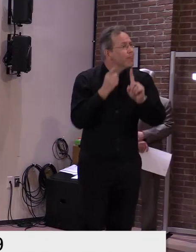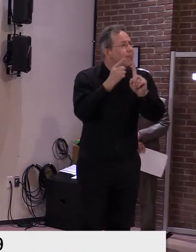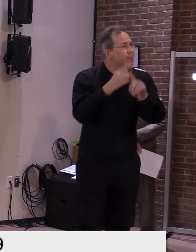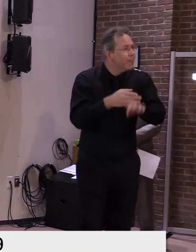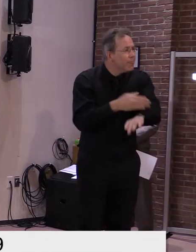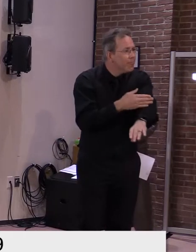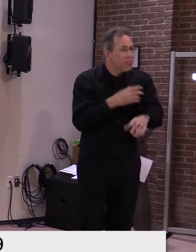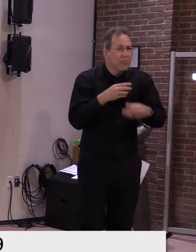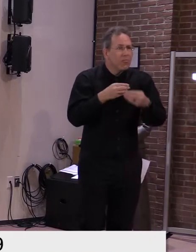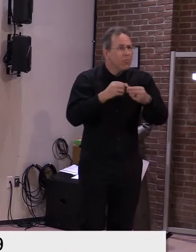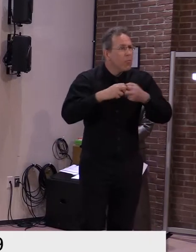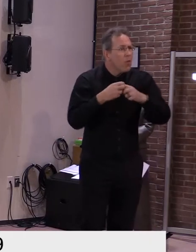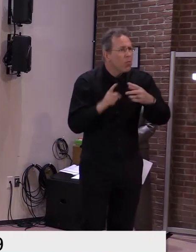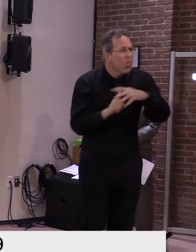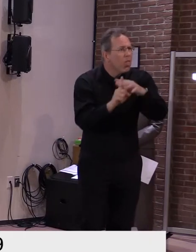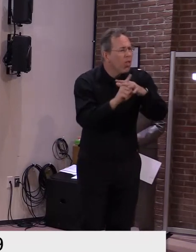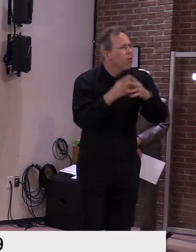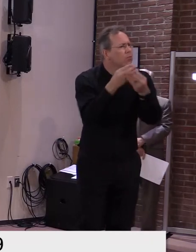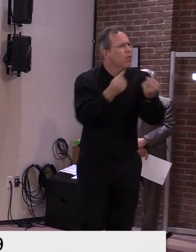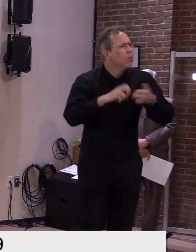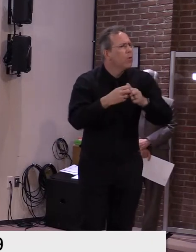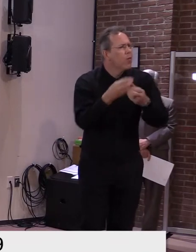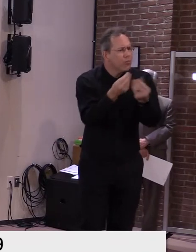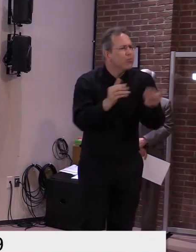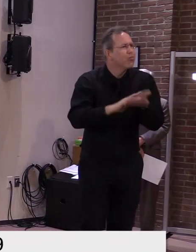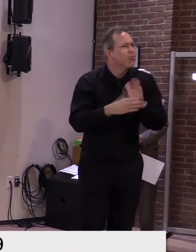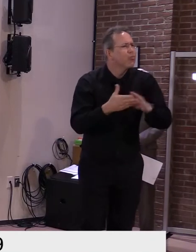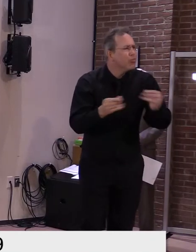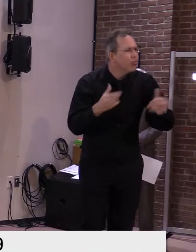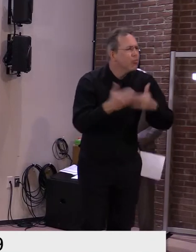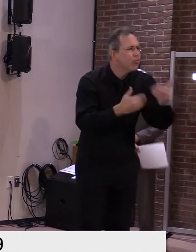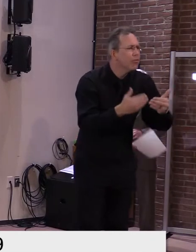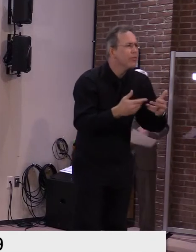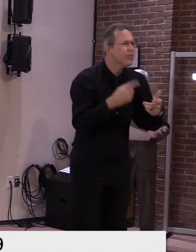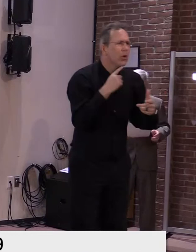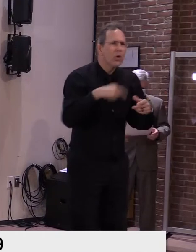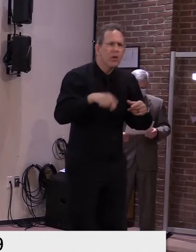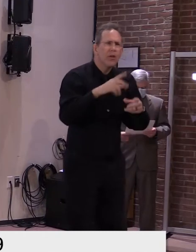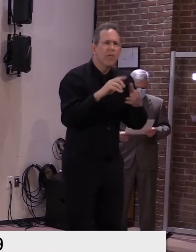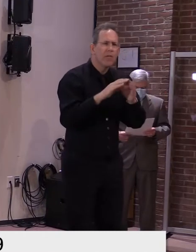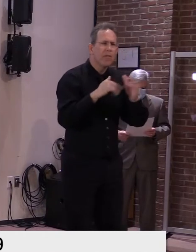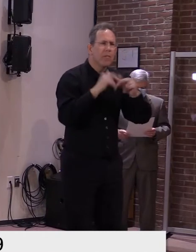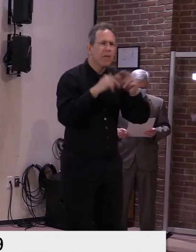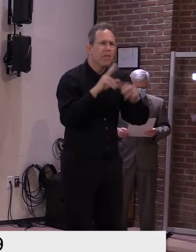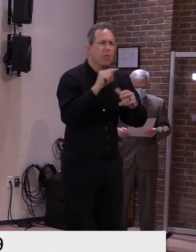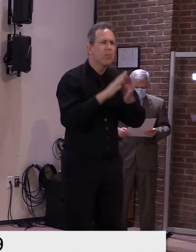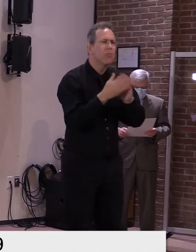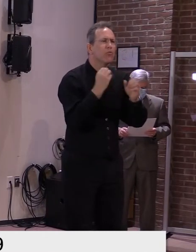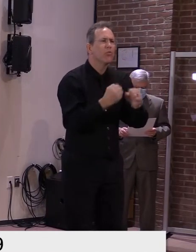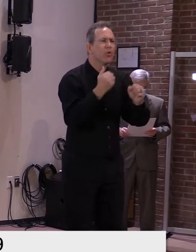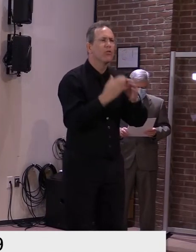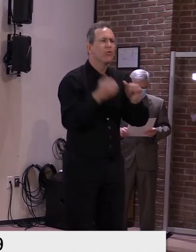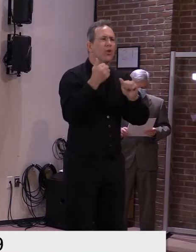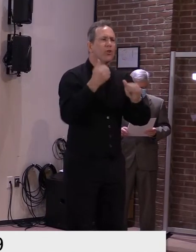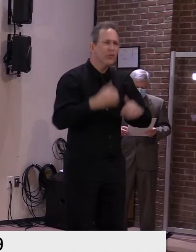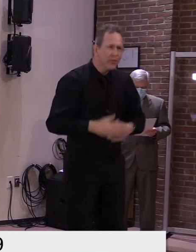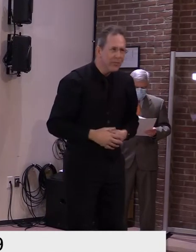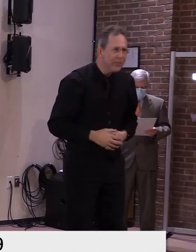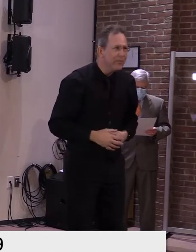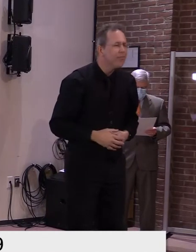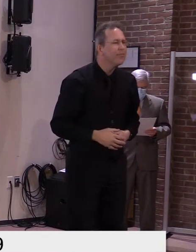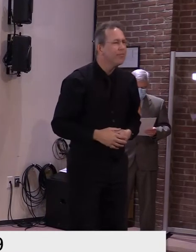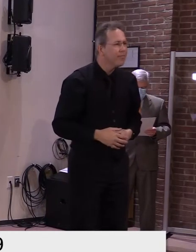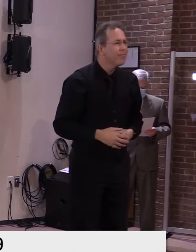to be engaged in making our state stronger, healthier, and happier place to live. And honestly, when I reflect back on what I